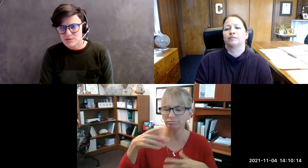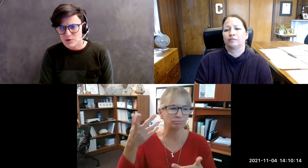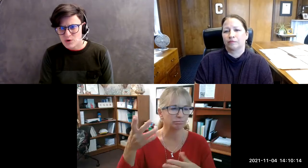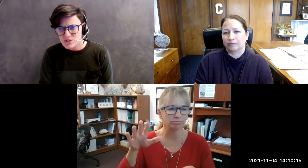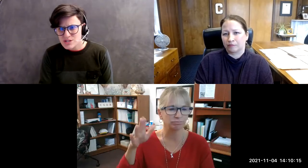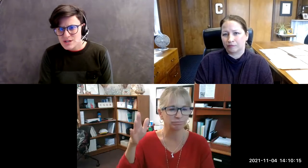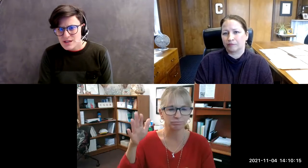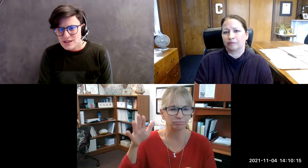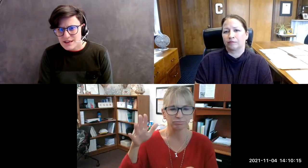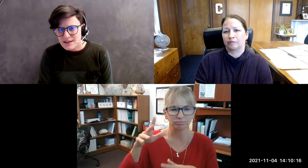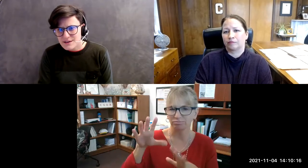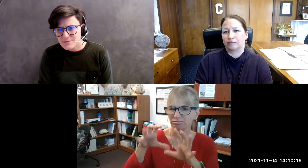be approached, like,